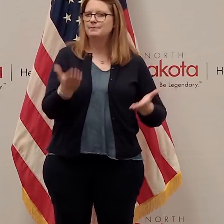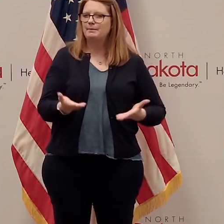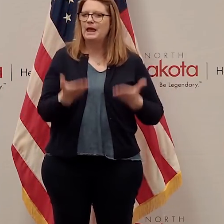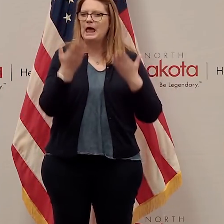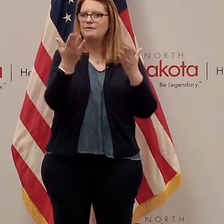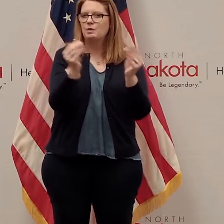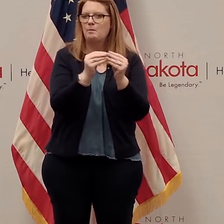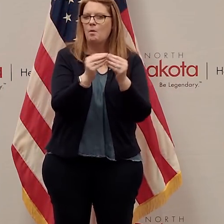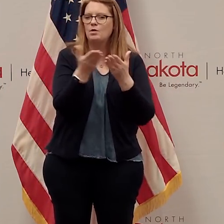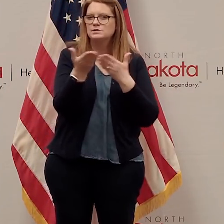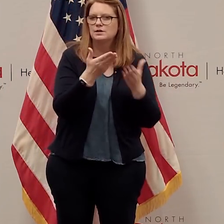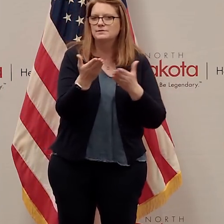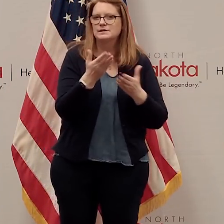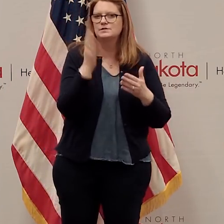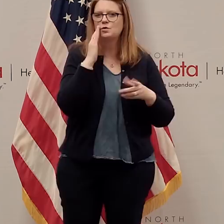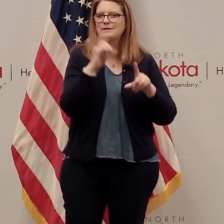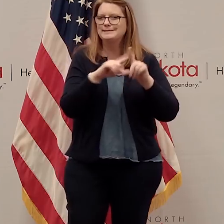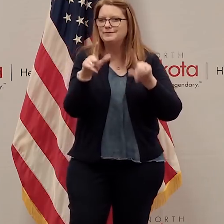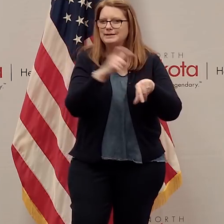staggered times,